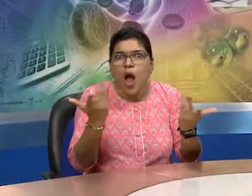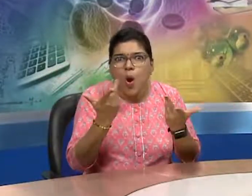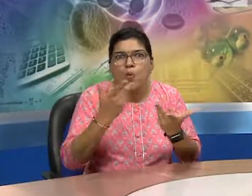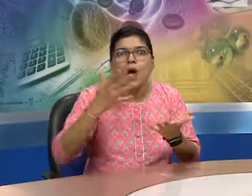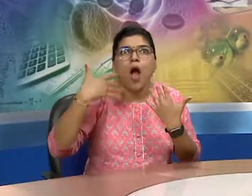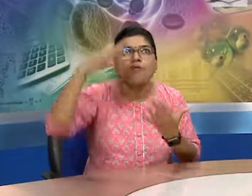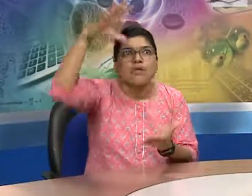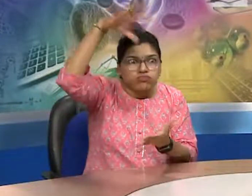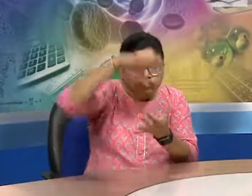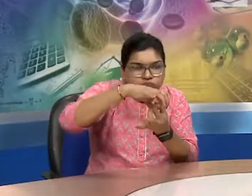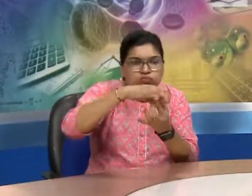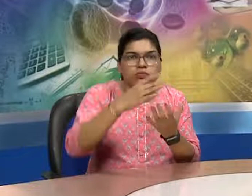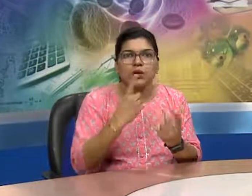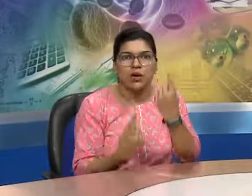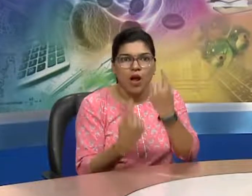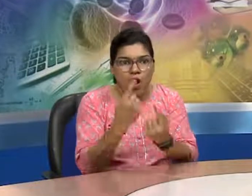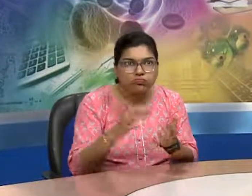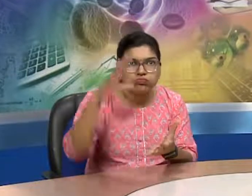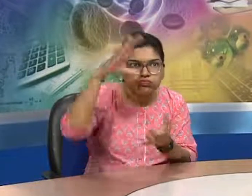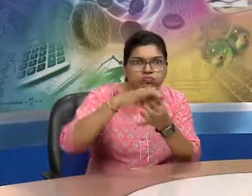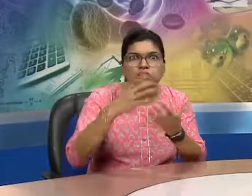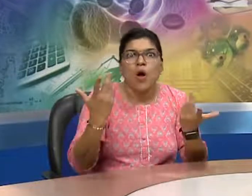knowledge regarding earth.